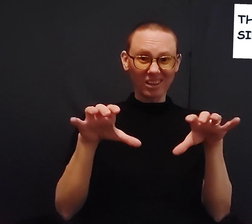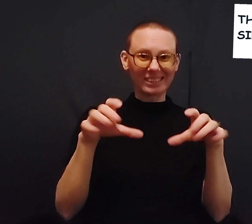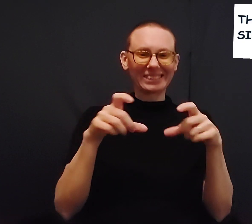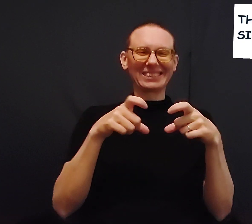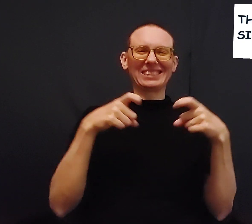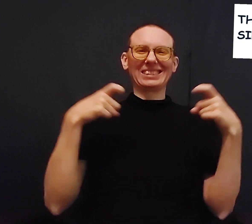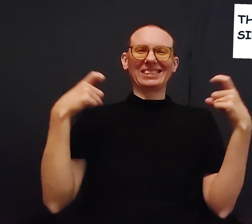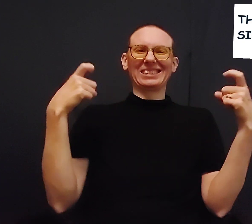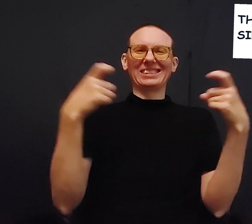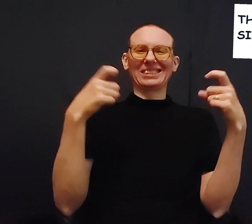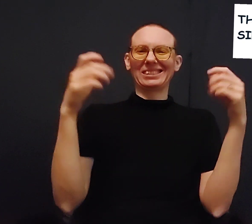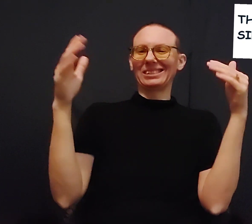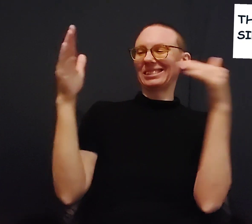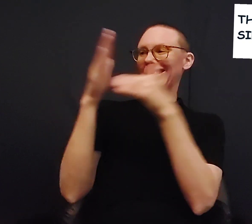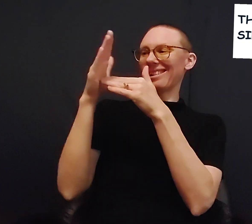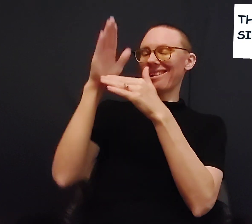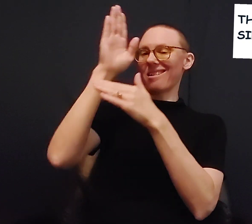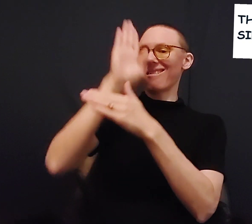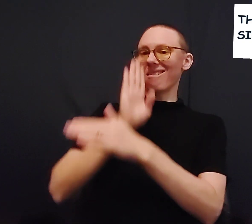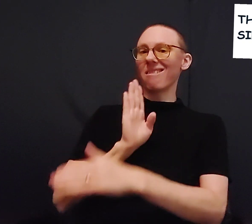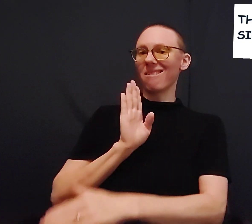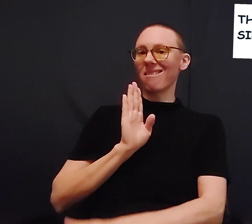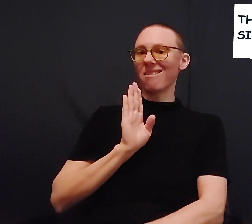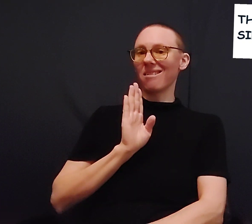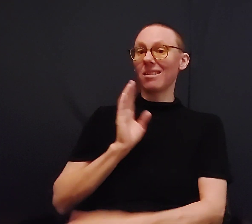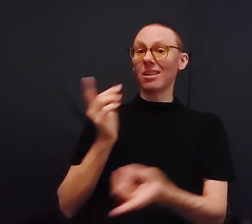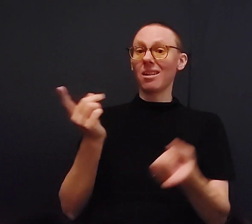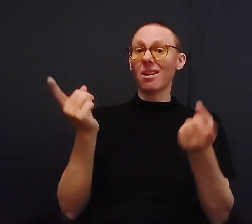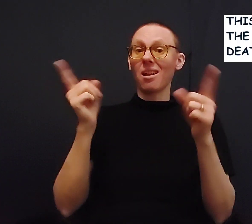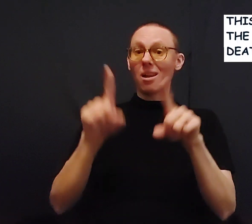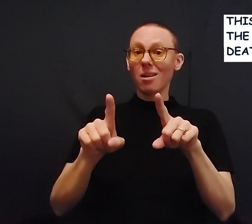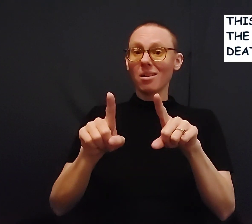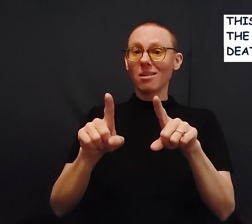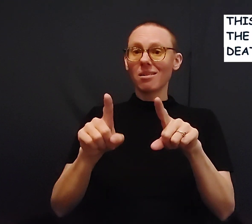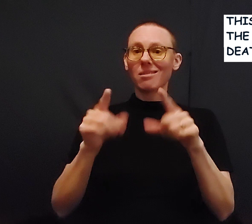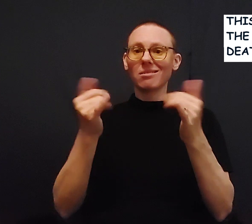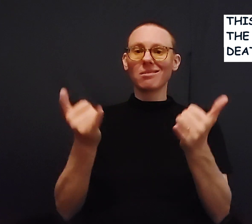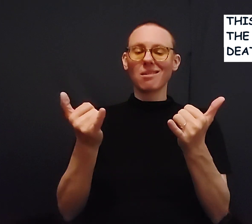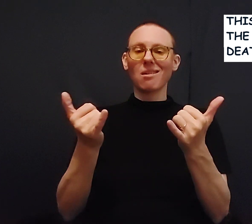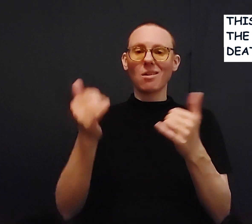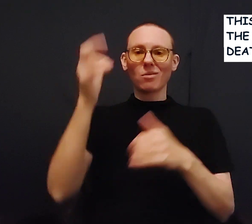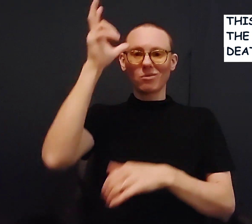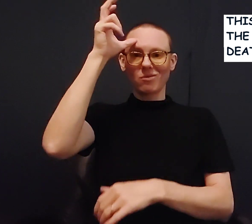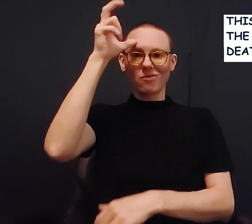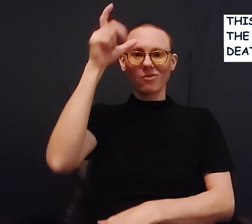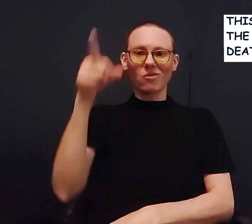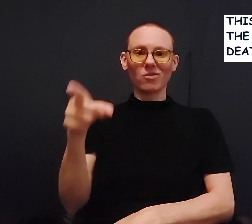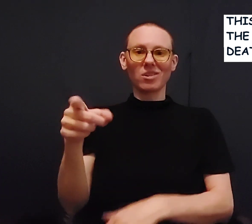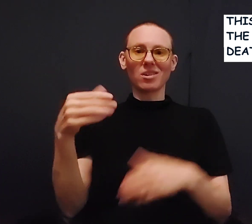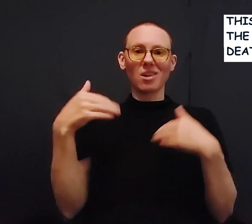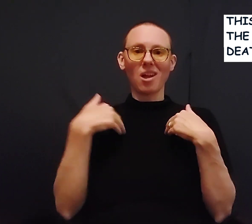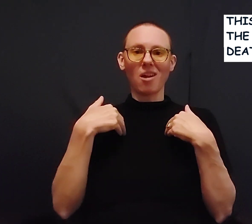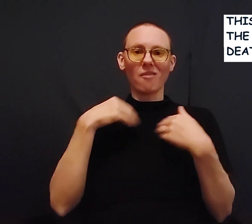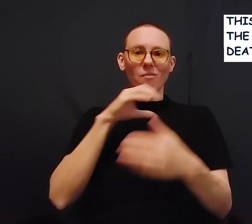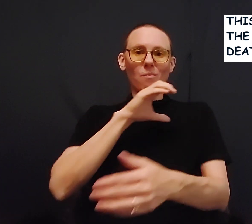that act was sin against God, and it gave the devil